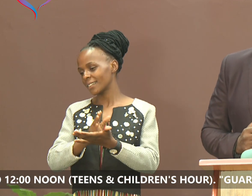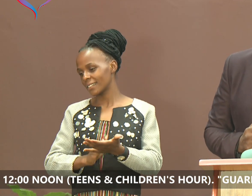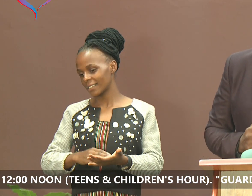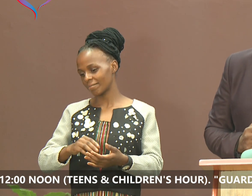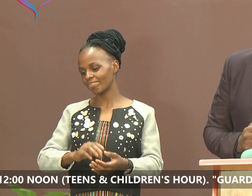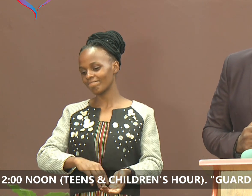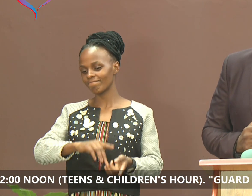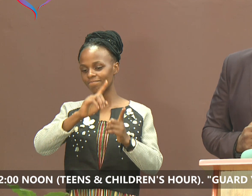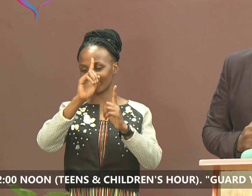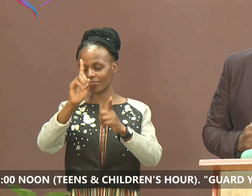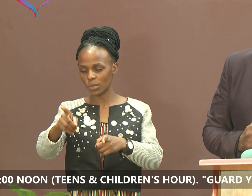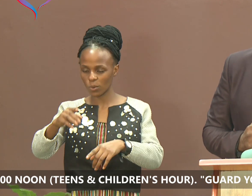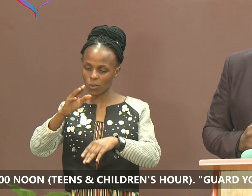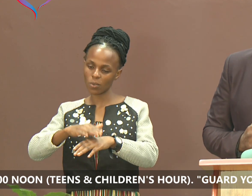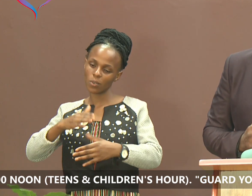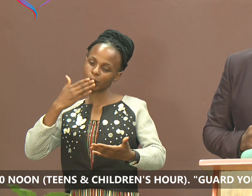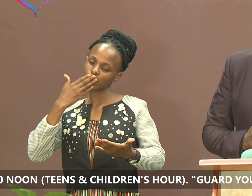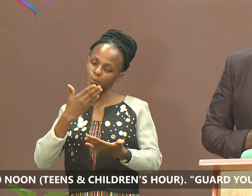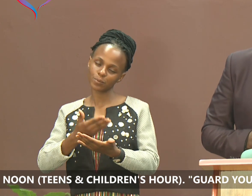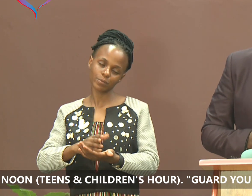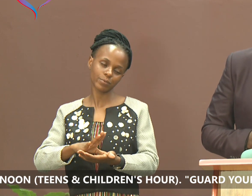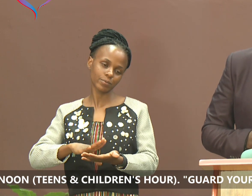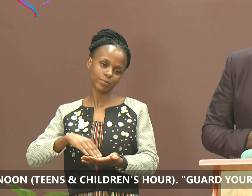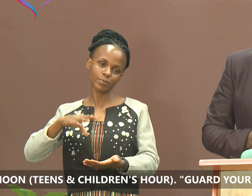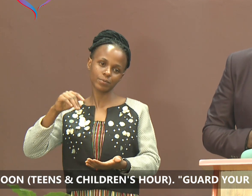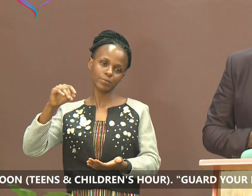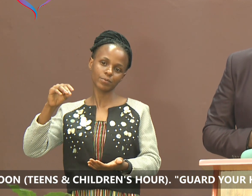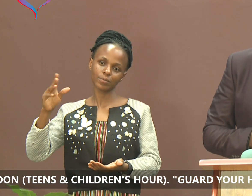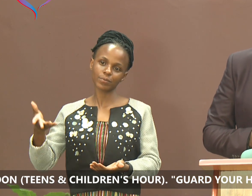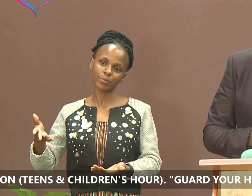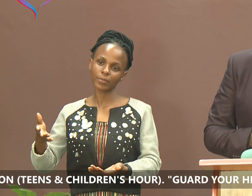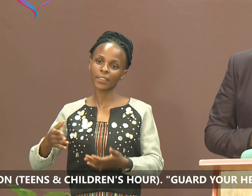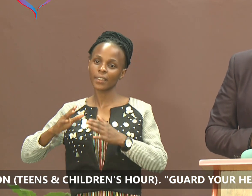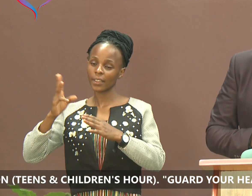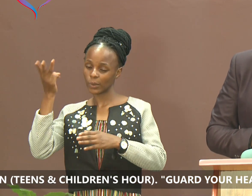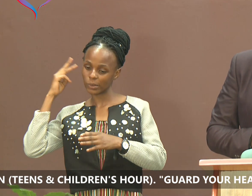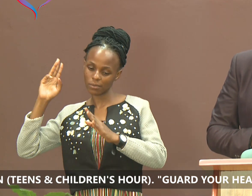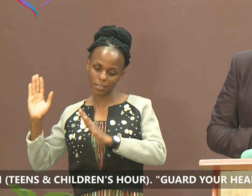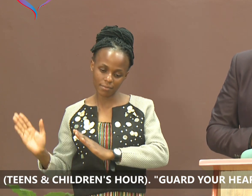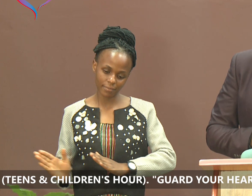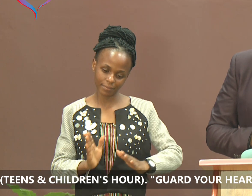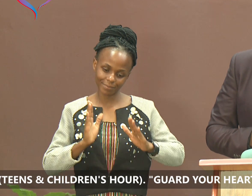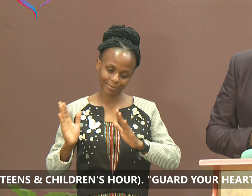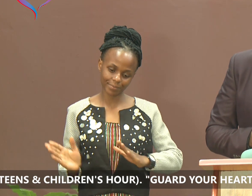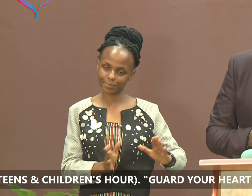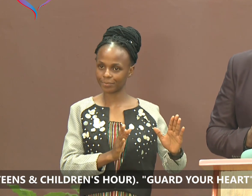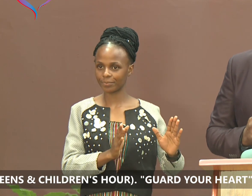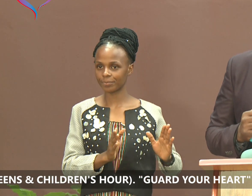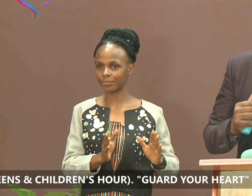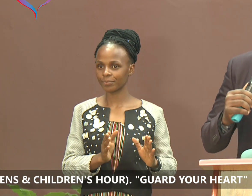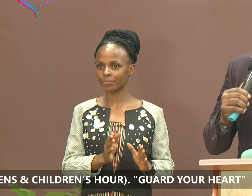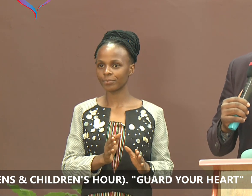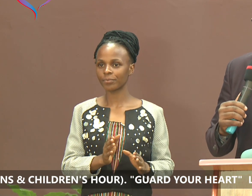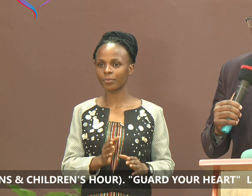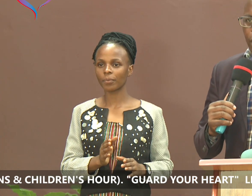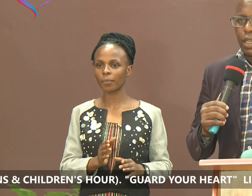ground. Yes, watu gamantu wali ensigeza agwa kutake donji. Which was prepared. Ideality take donji.